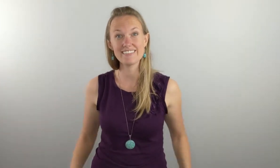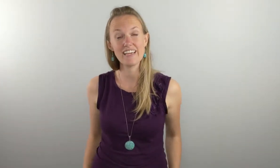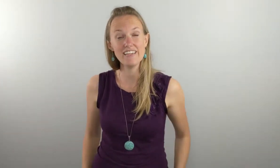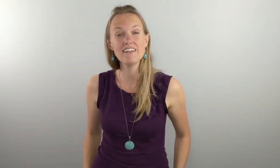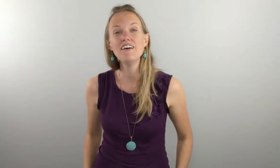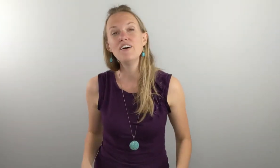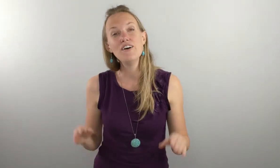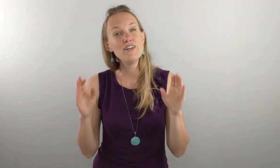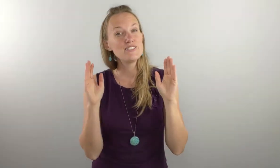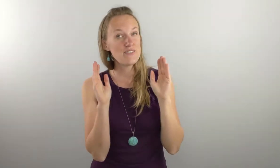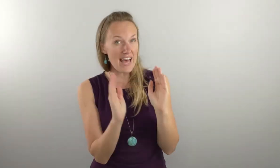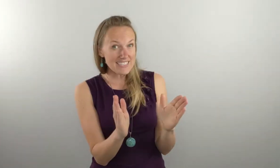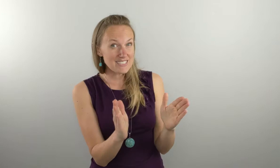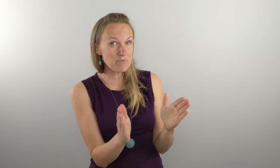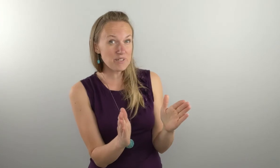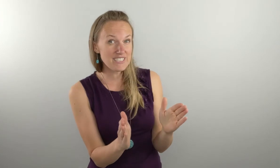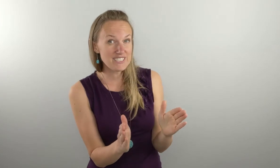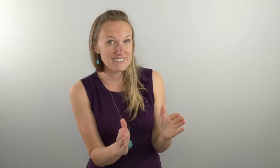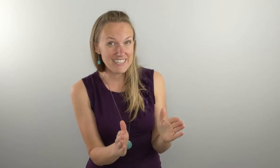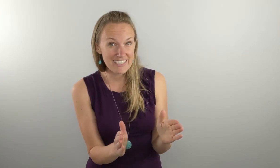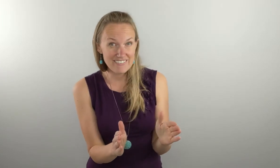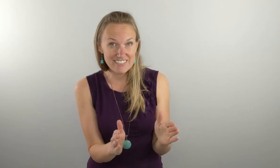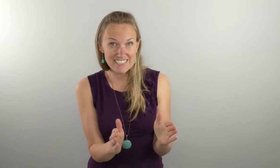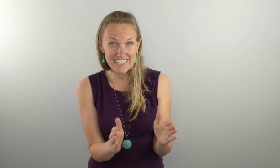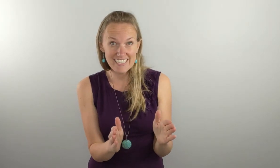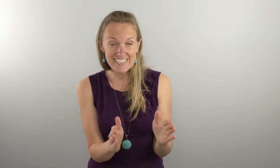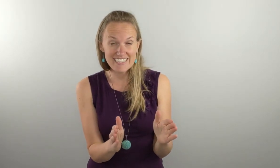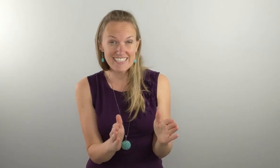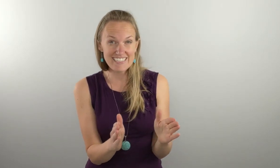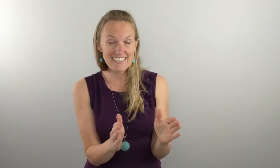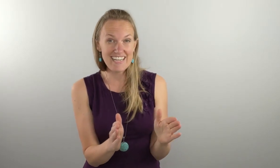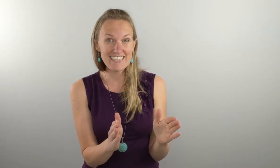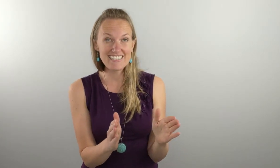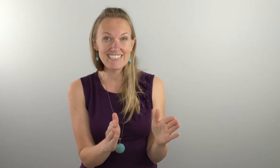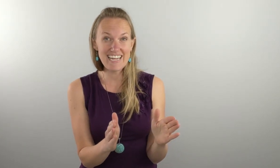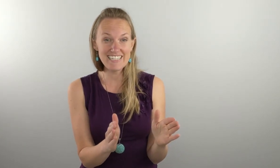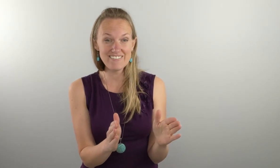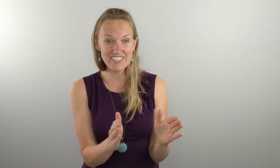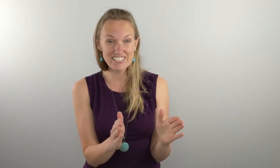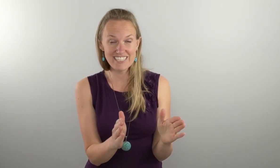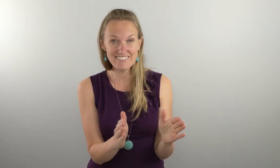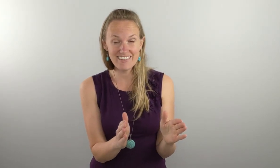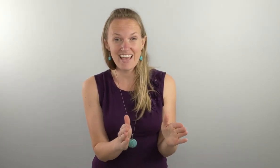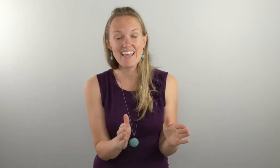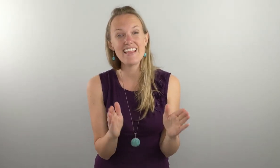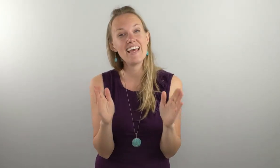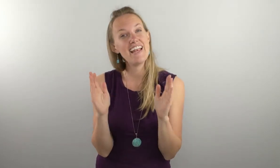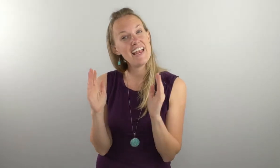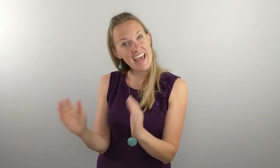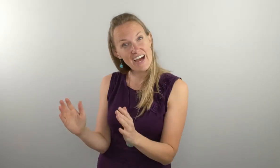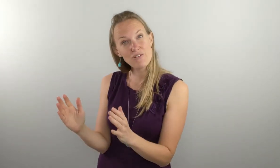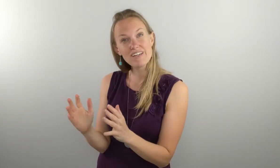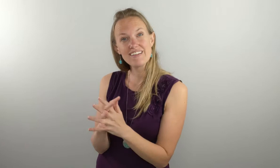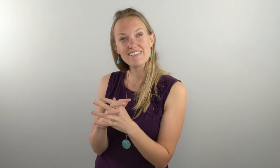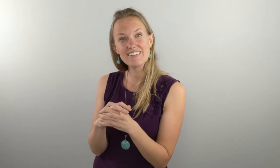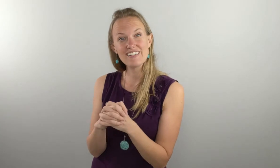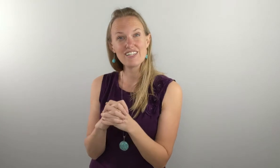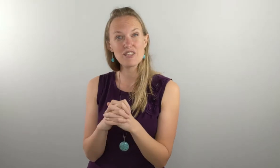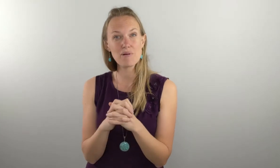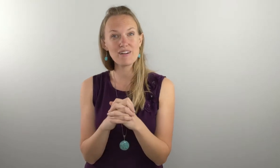okay? So that's the bridge you need if you're singing the extended version. And then now we're gonna learn the part of the